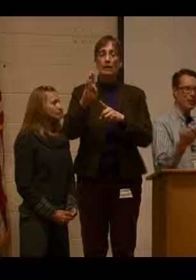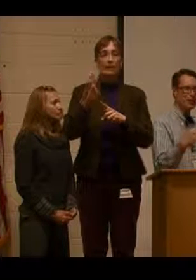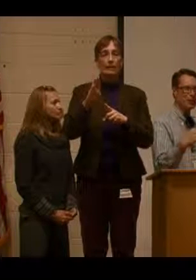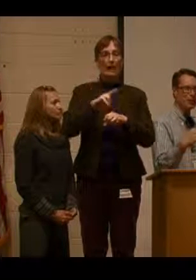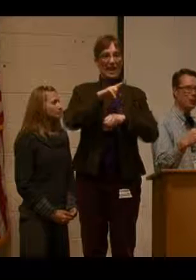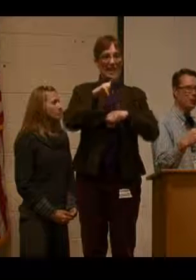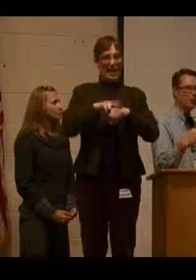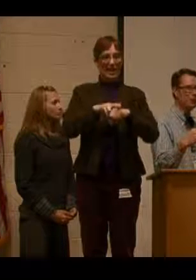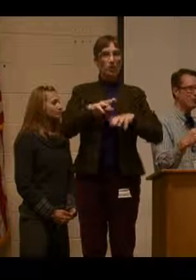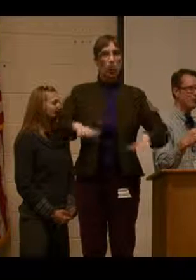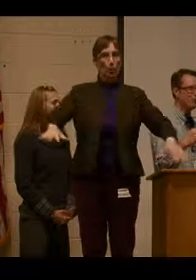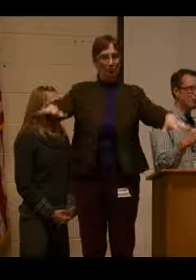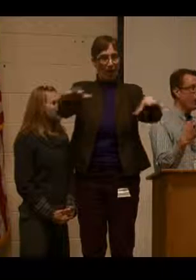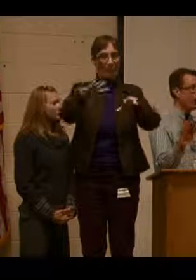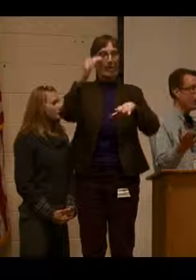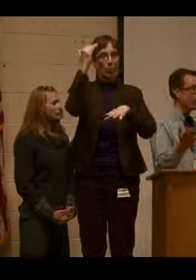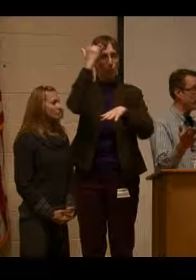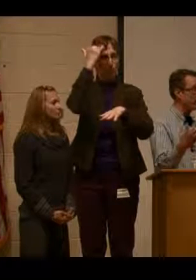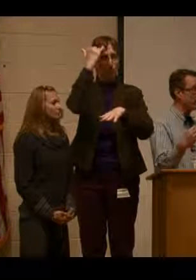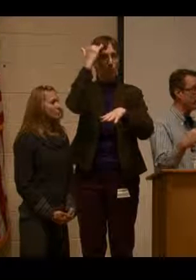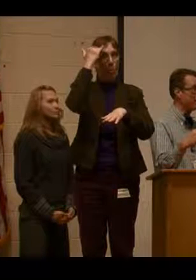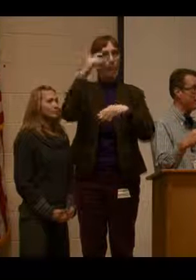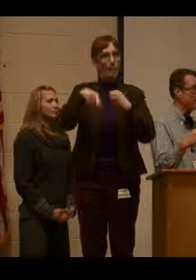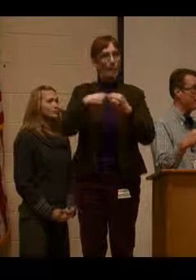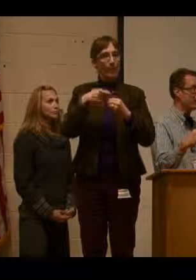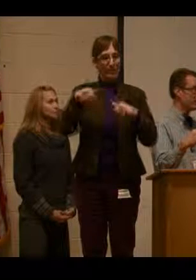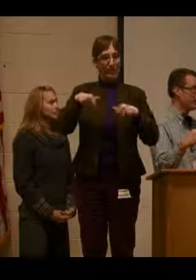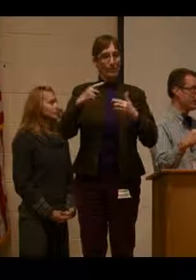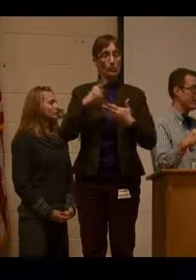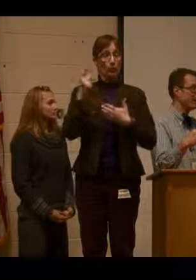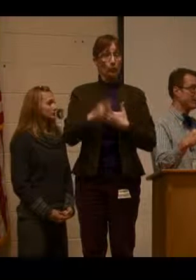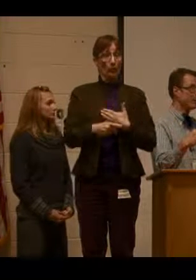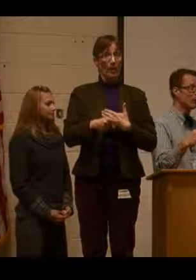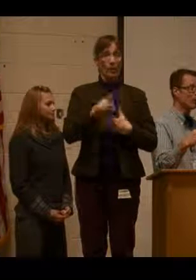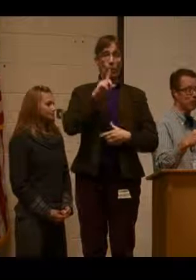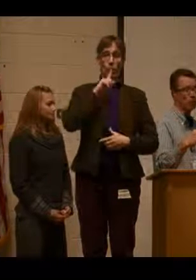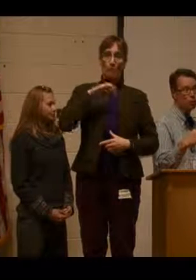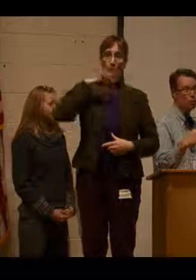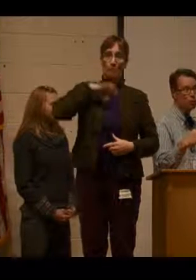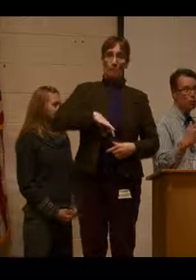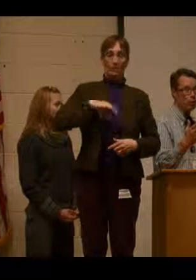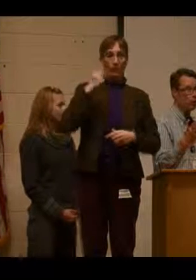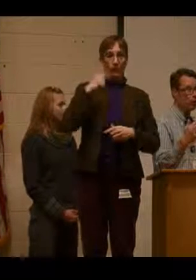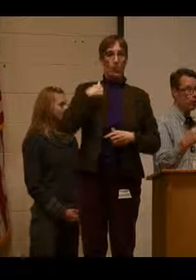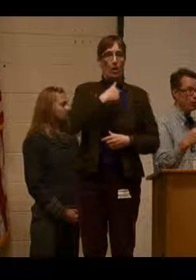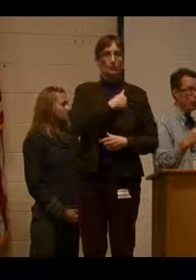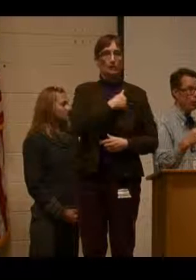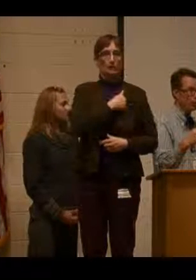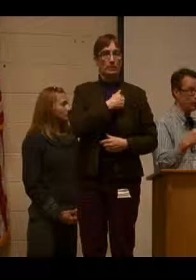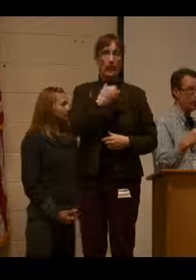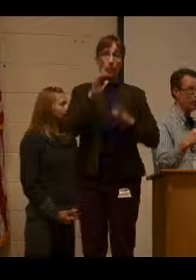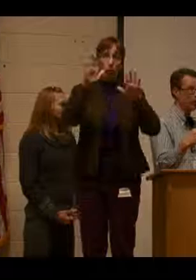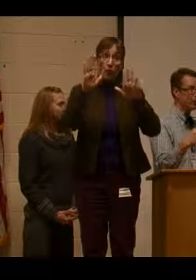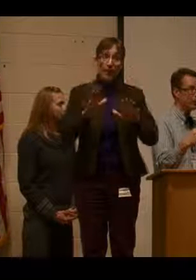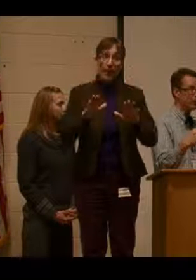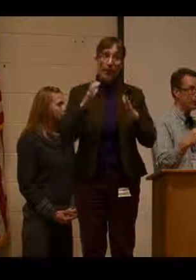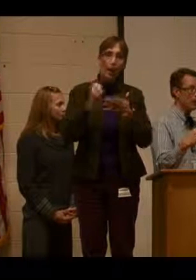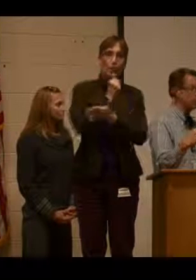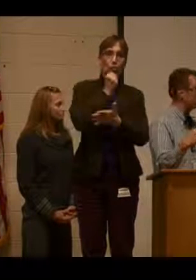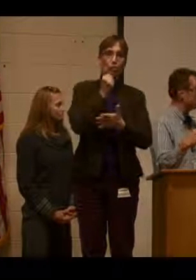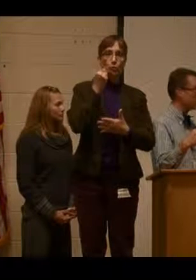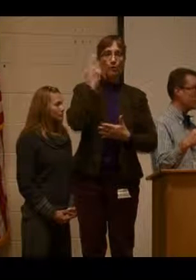feather in our cap, and great opportunity for you and your children to participate in. But